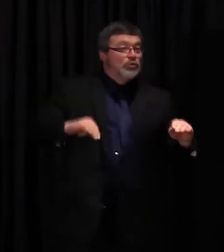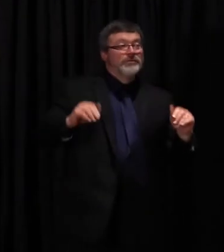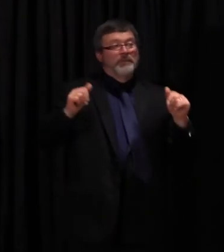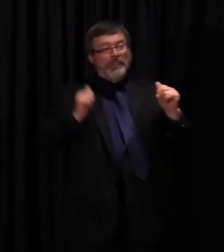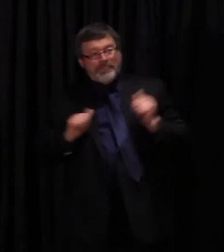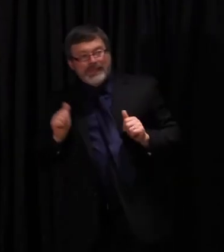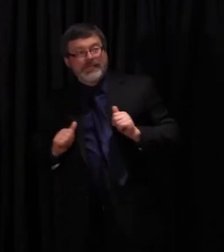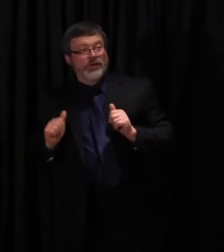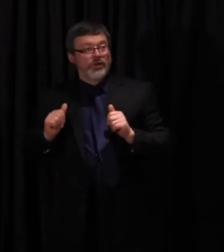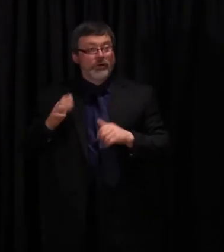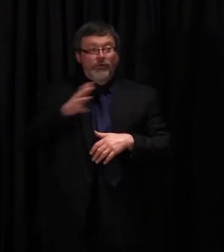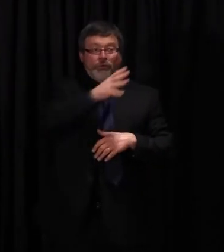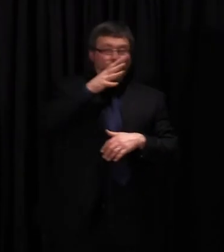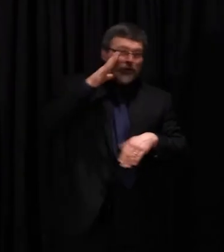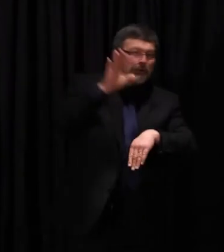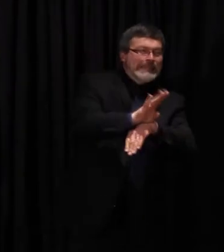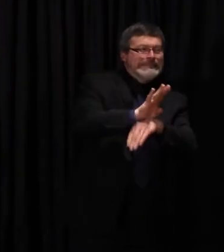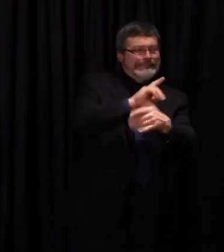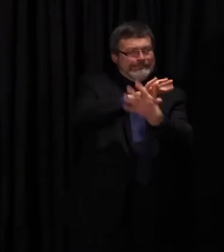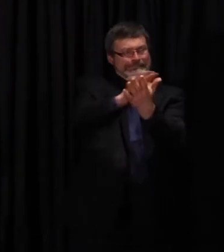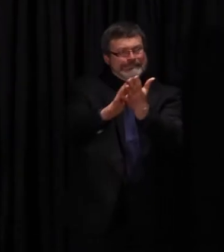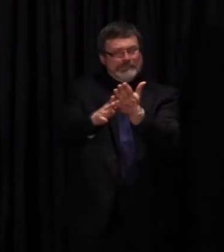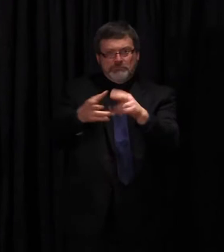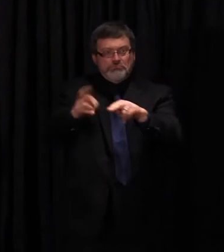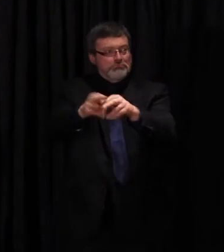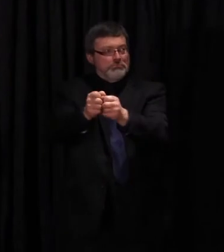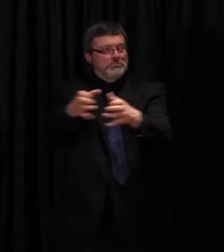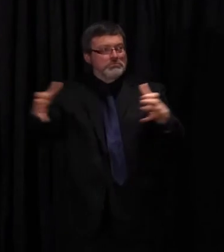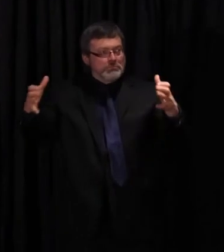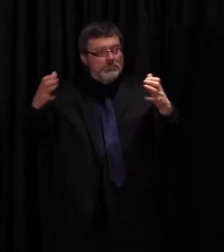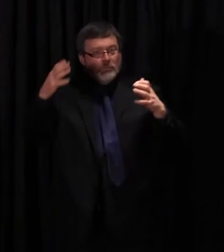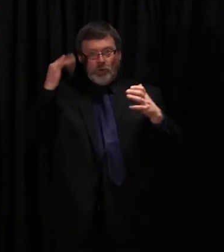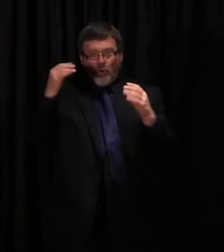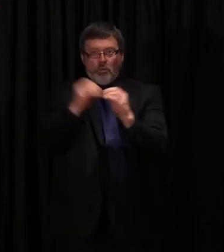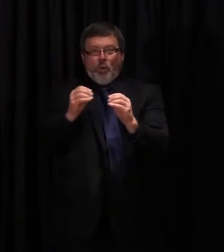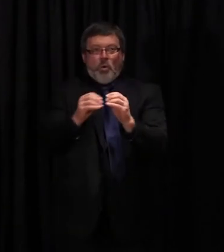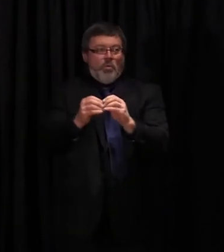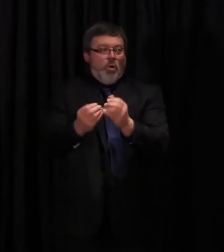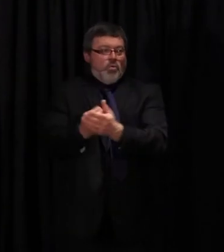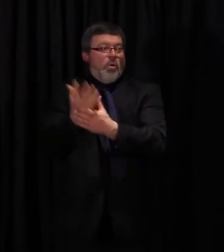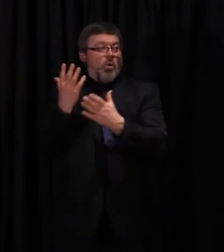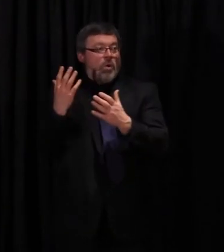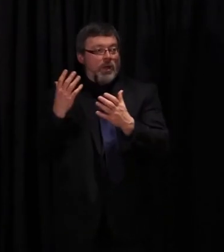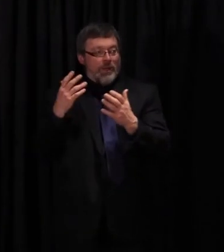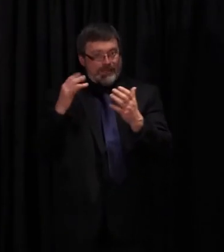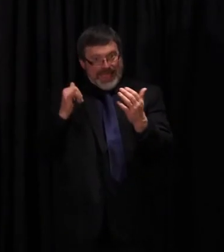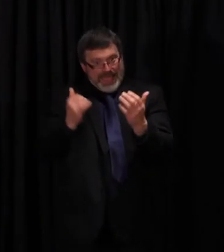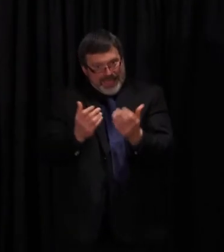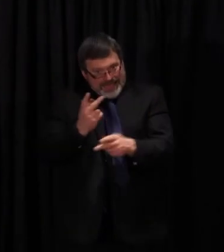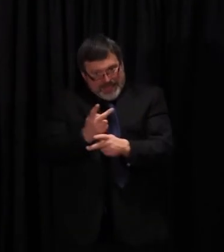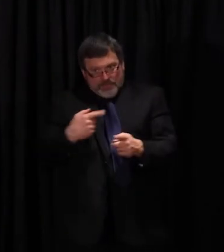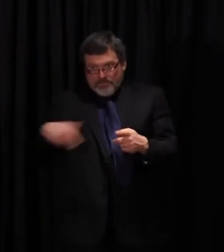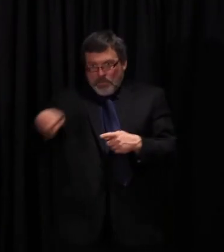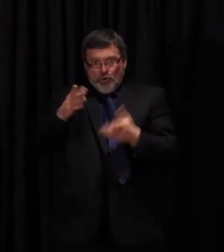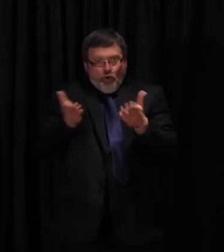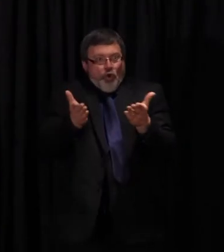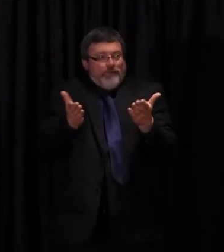agricultural businesses enhance their facilities and keep good jobs and services here. So let's do more.